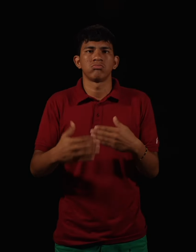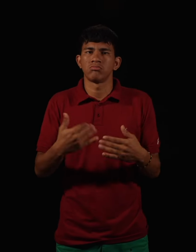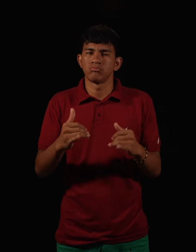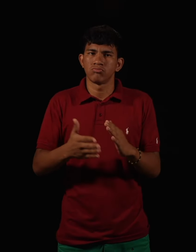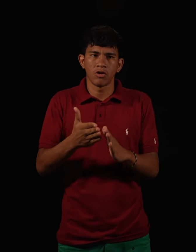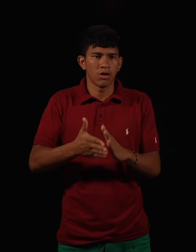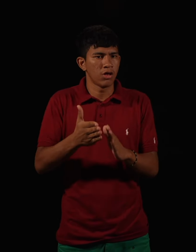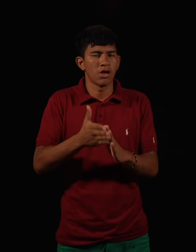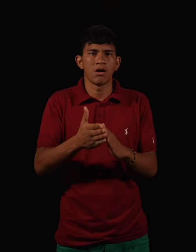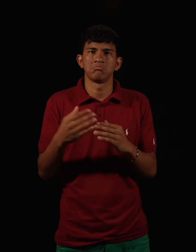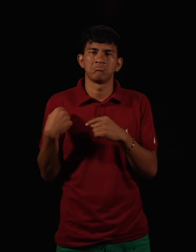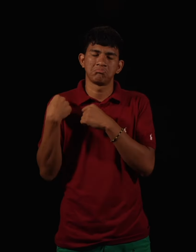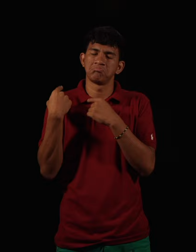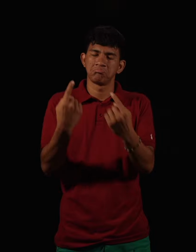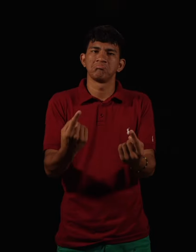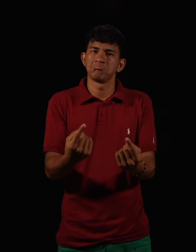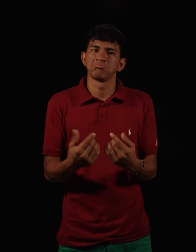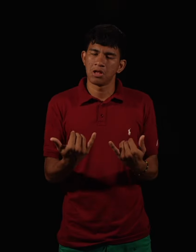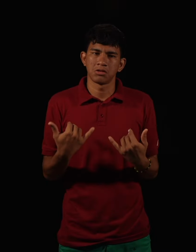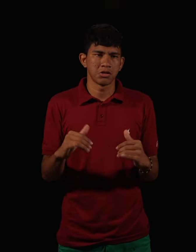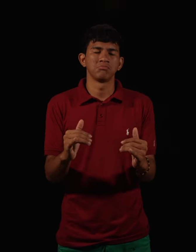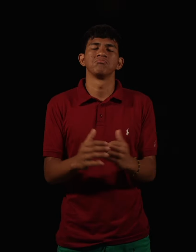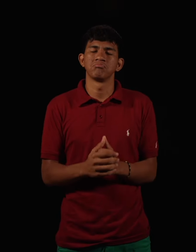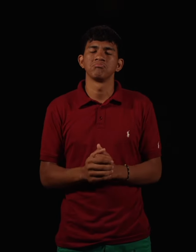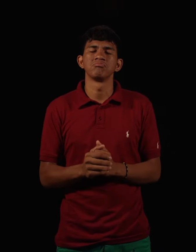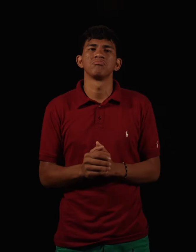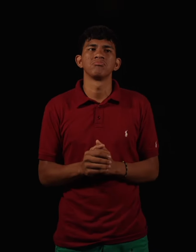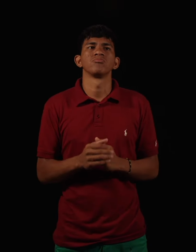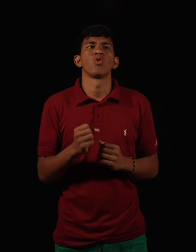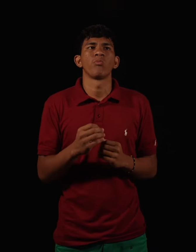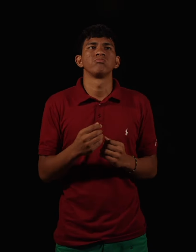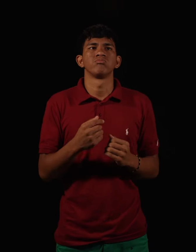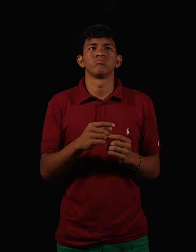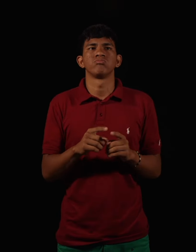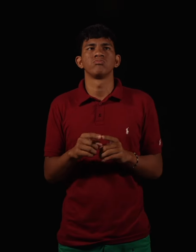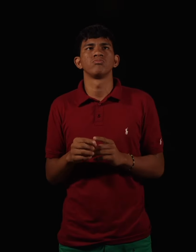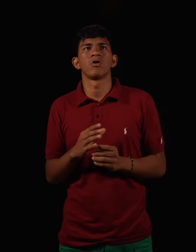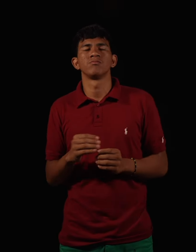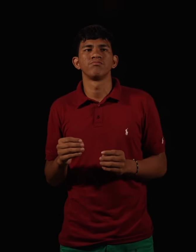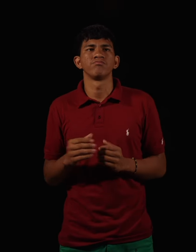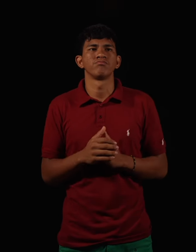responsibility of running the church for a little bit of time. And that was recently, and it went really good.